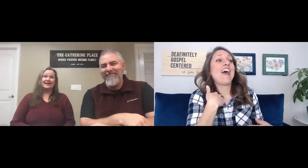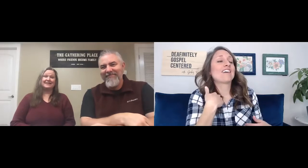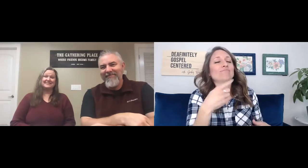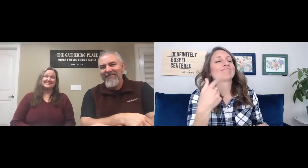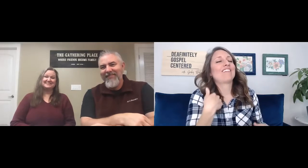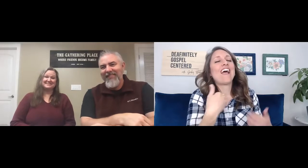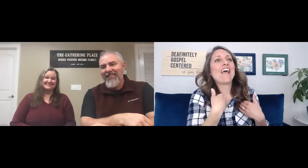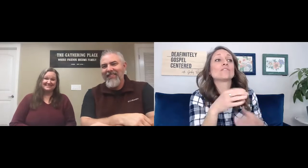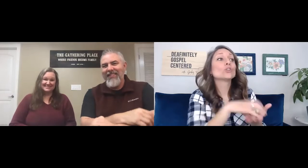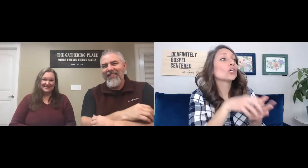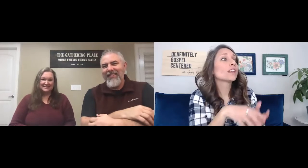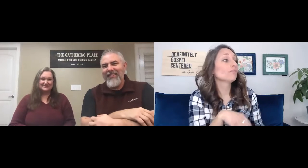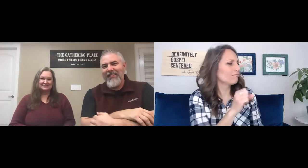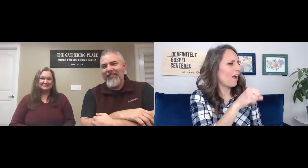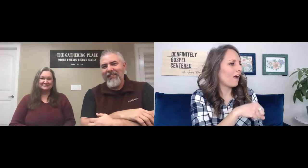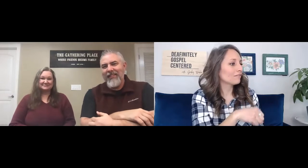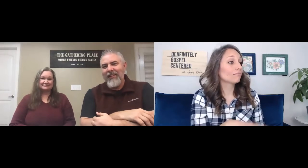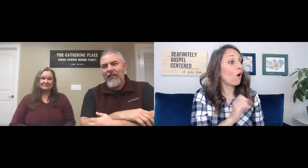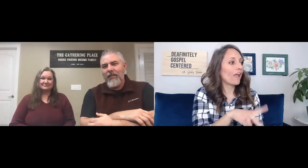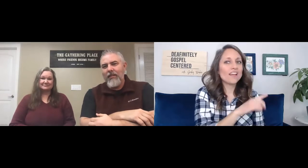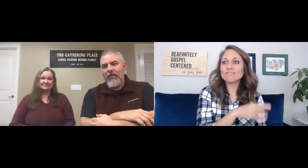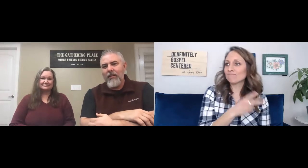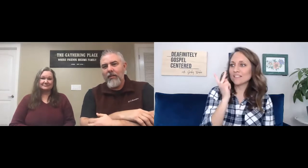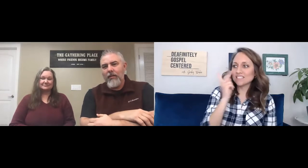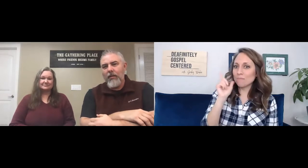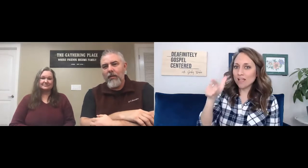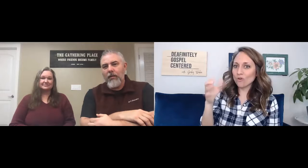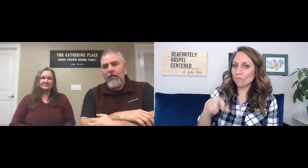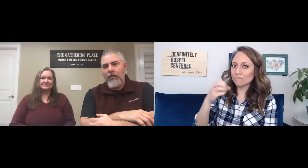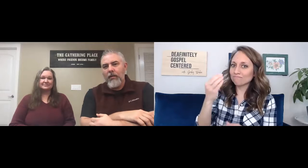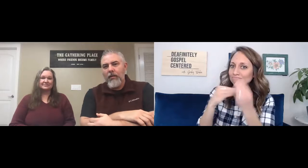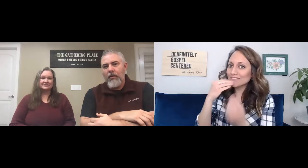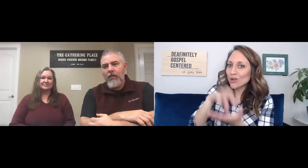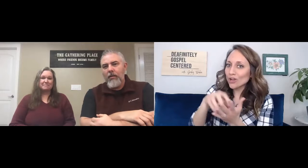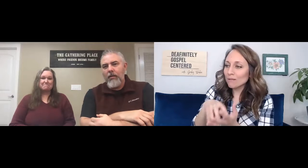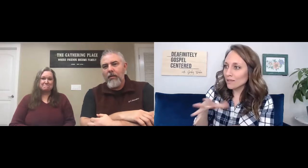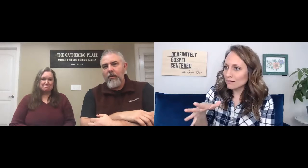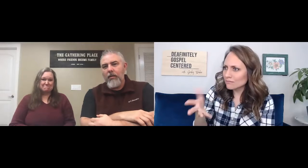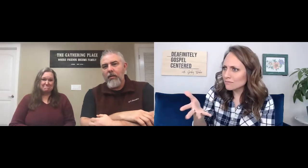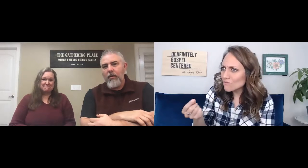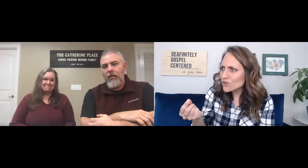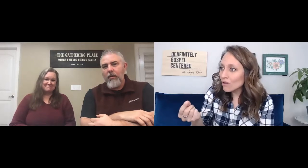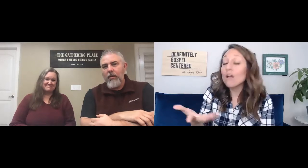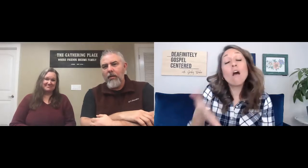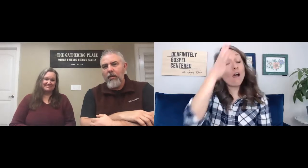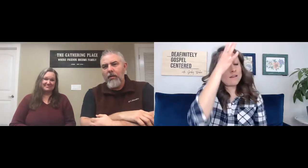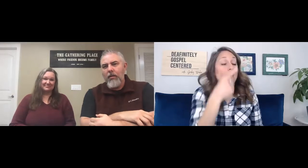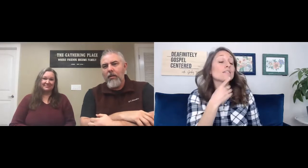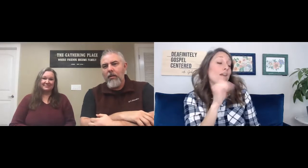dad asking for things like, can I have a cookie? His dad says, sure. And then I see him later eating the cookie after I've already told him